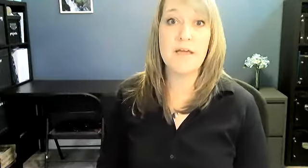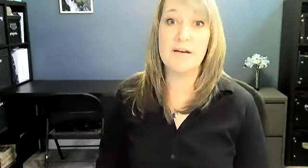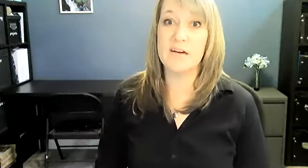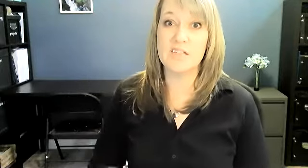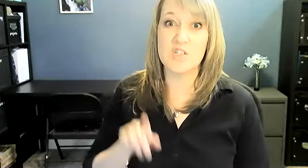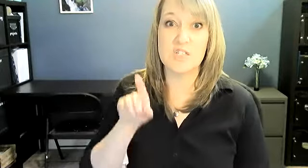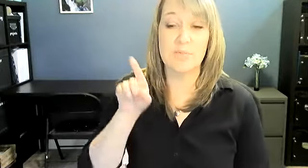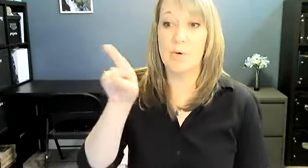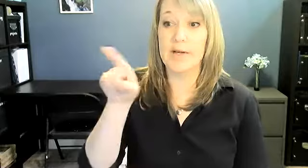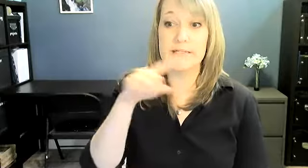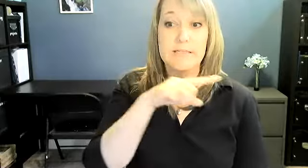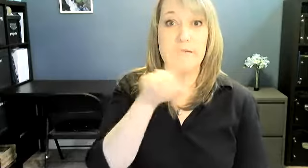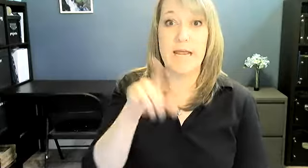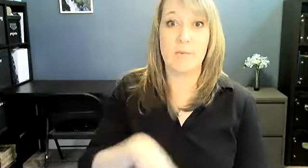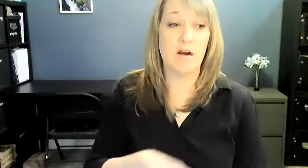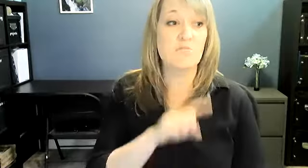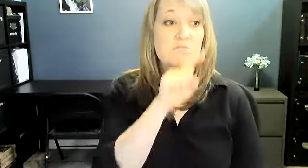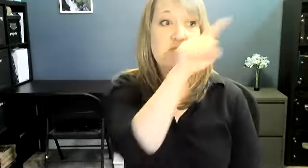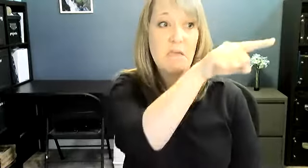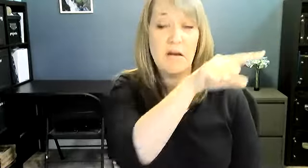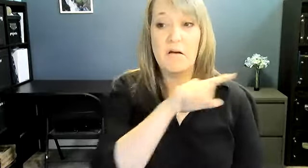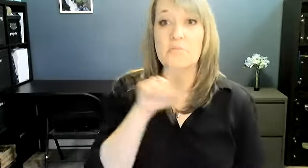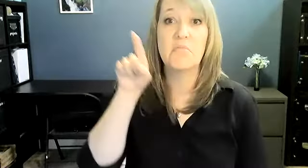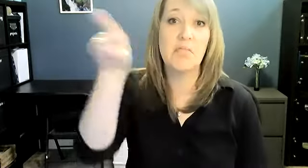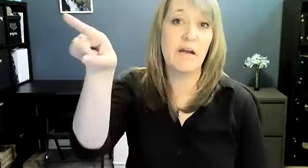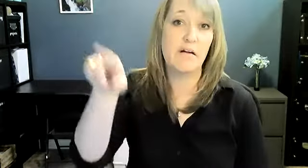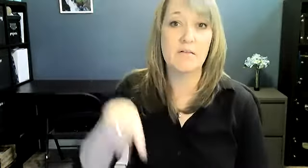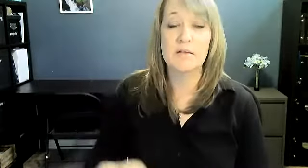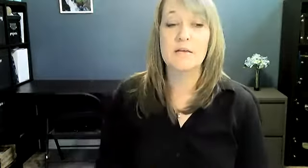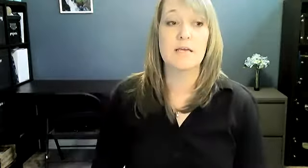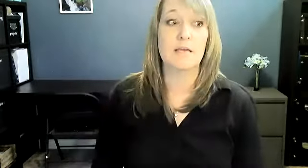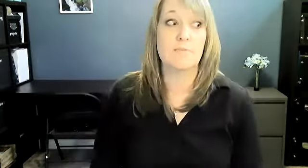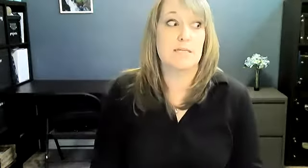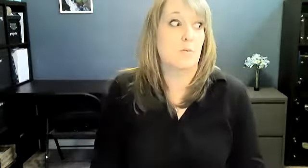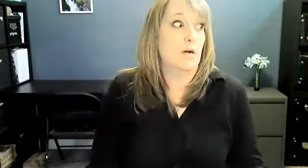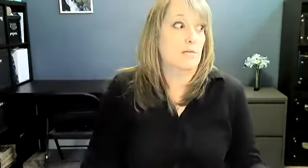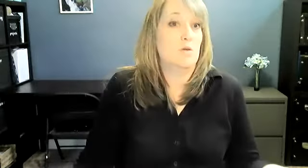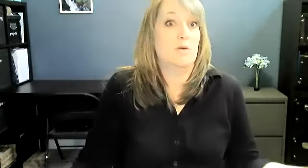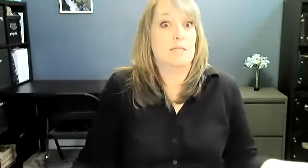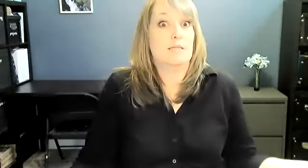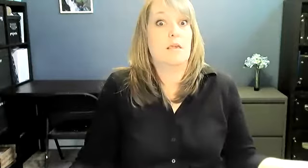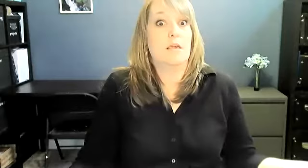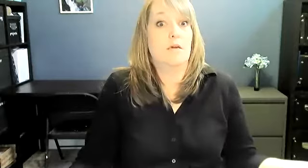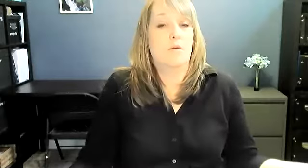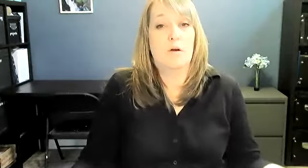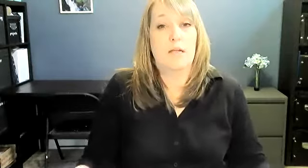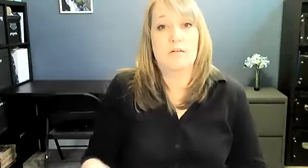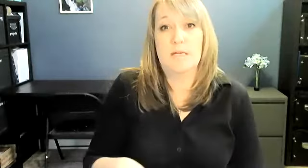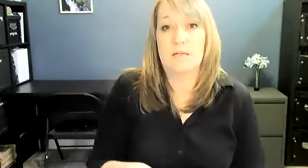There is just a point anywhere. There. It can be somewhere that you can see, or it can be, you